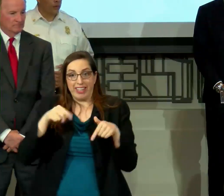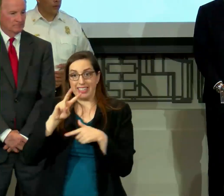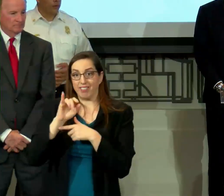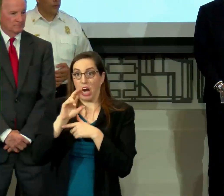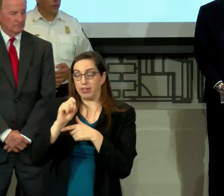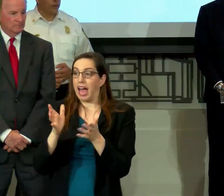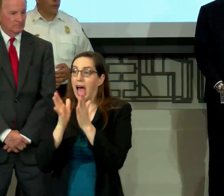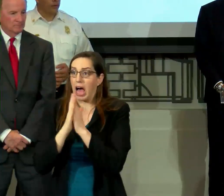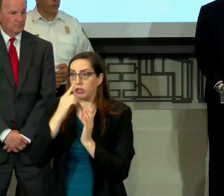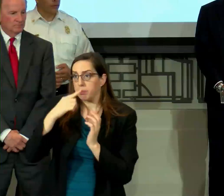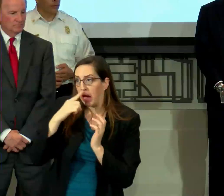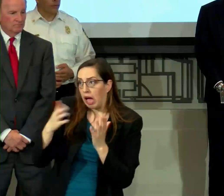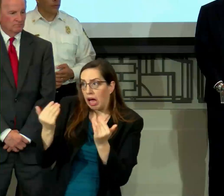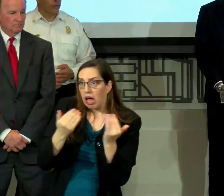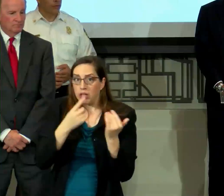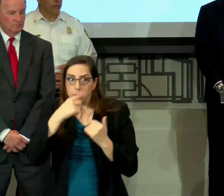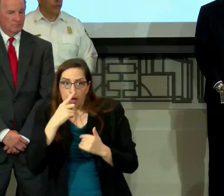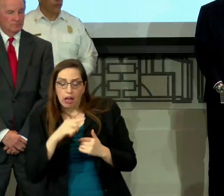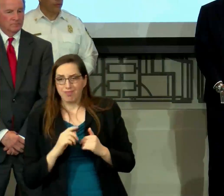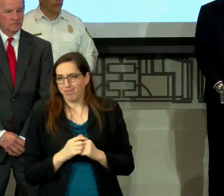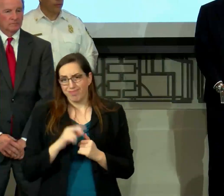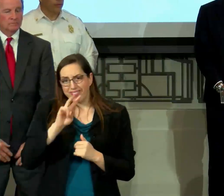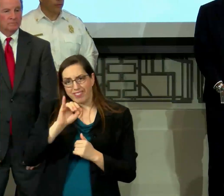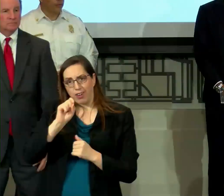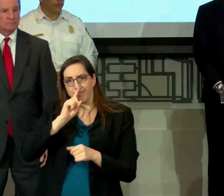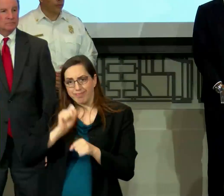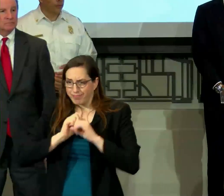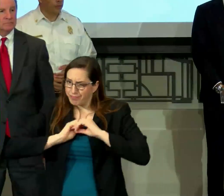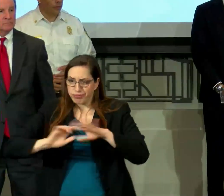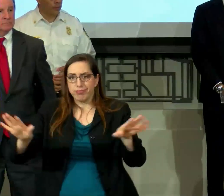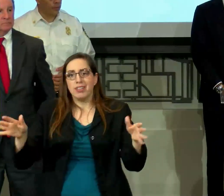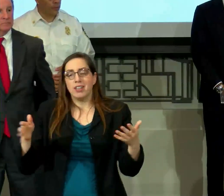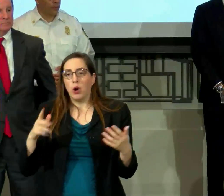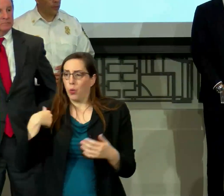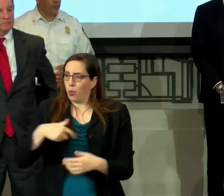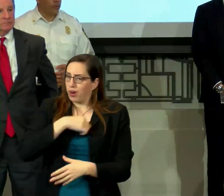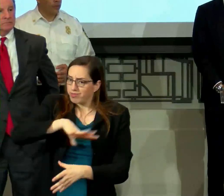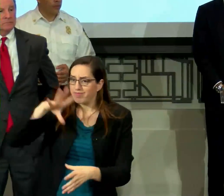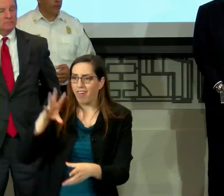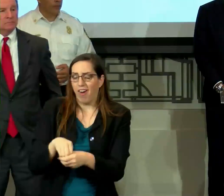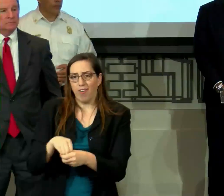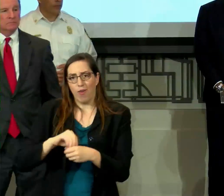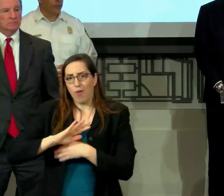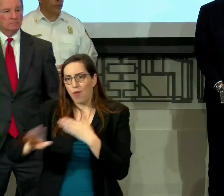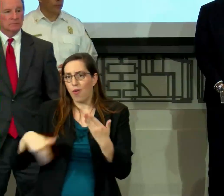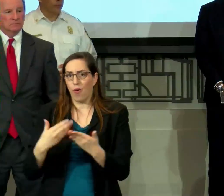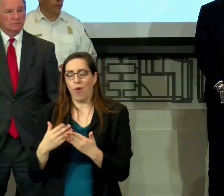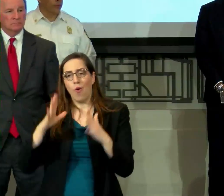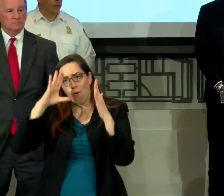for permission. So we're all in it, and I hope that we'll all will be